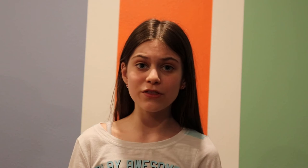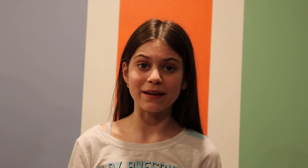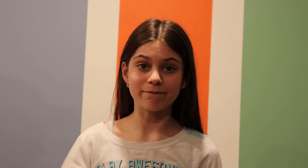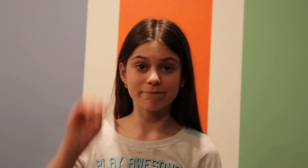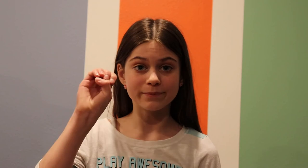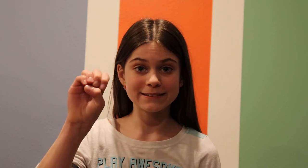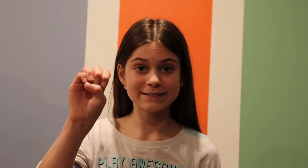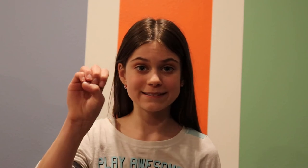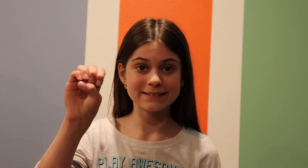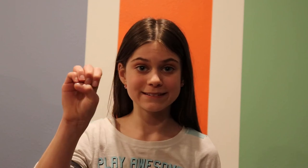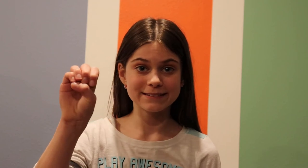with me.